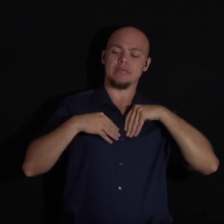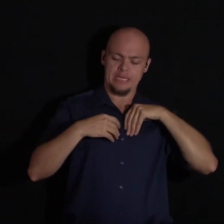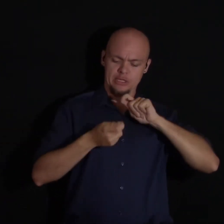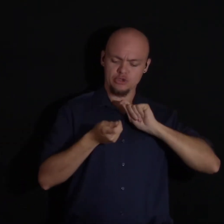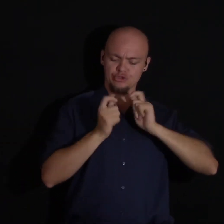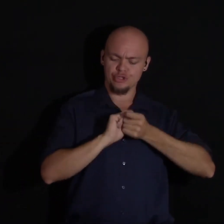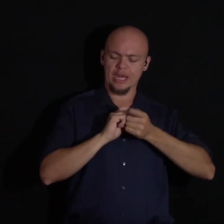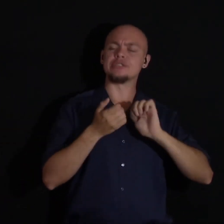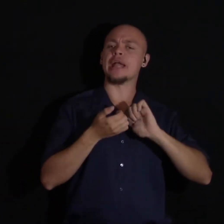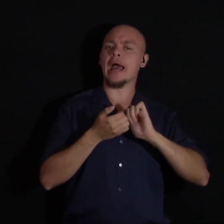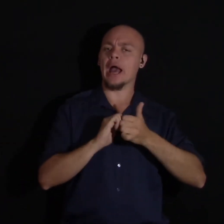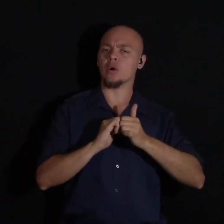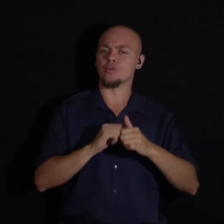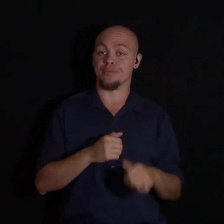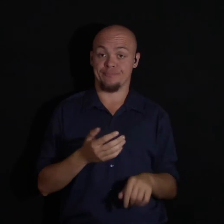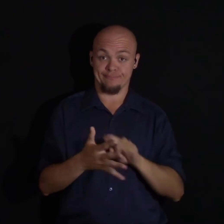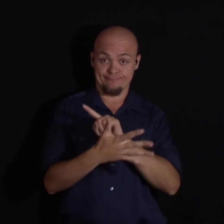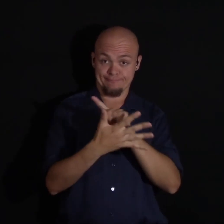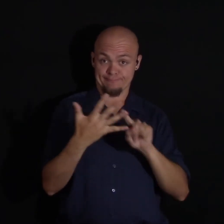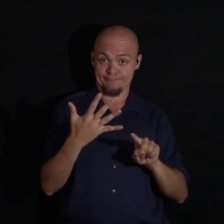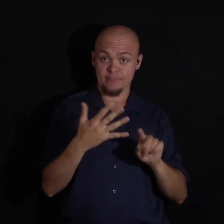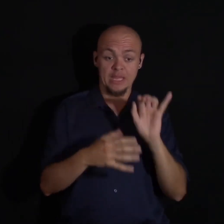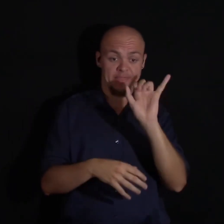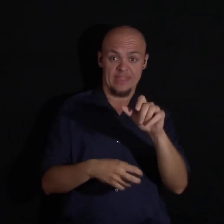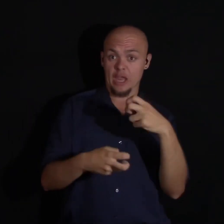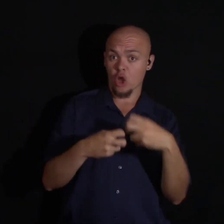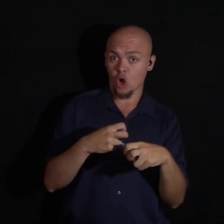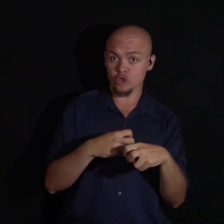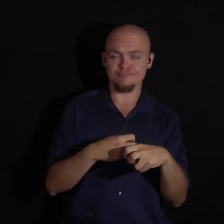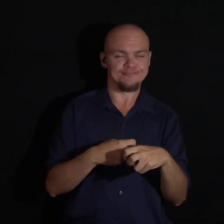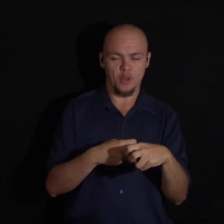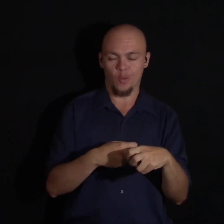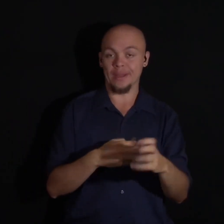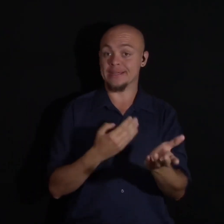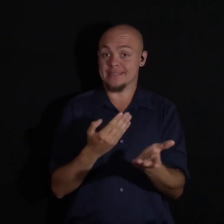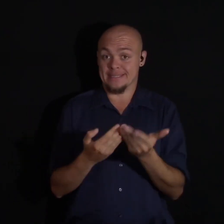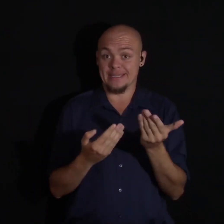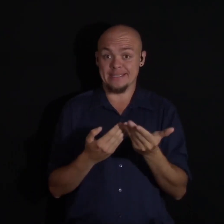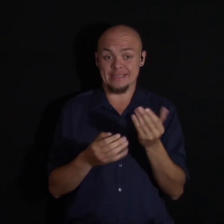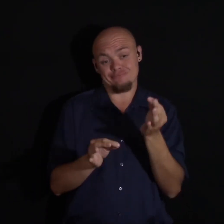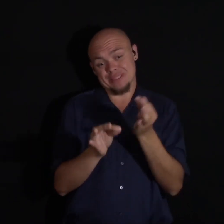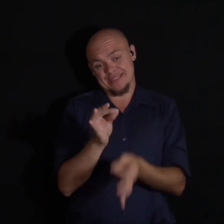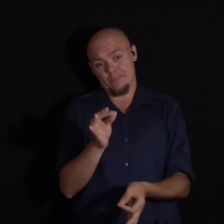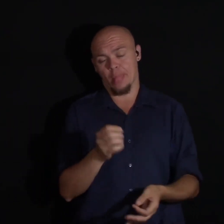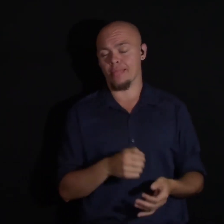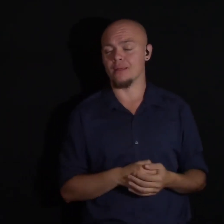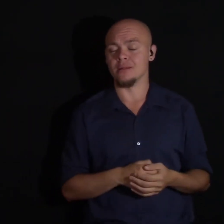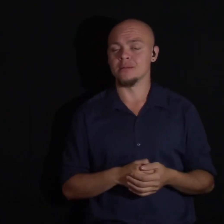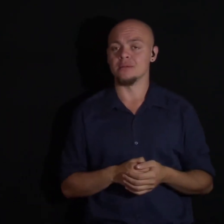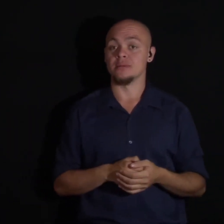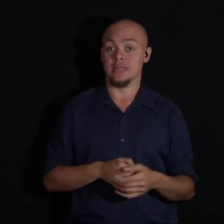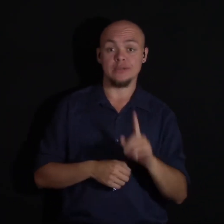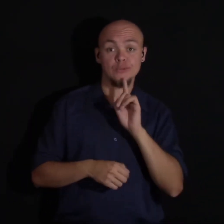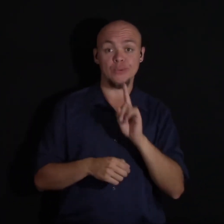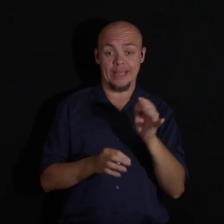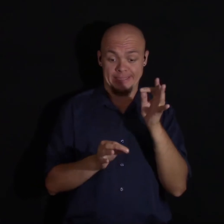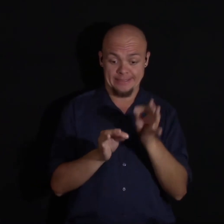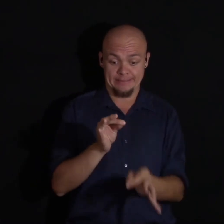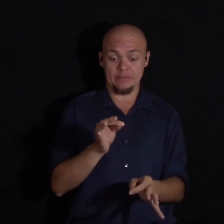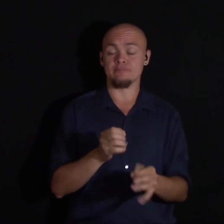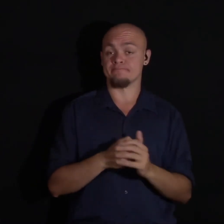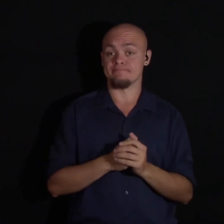result. Does that sound hard? It's not. It's actually really simple. In fact, it's so simple